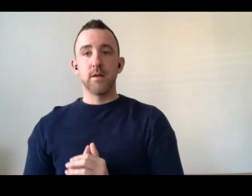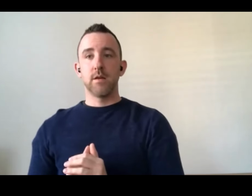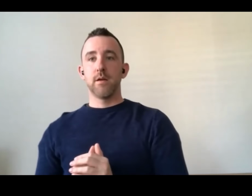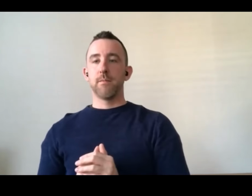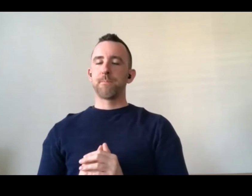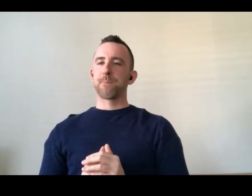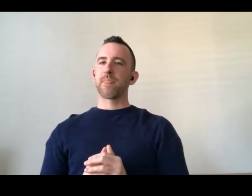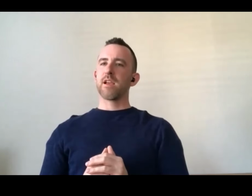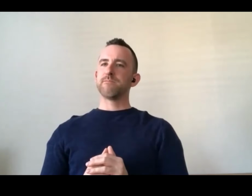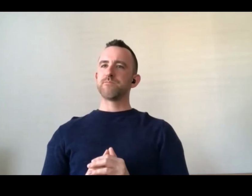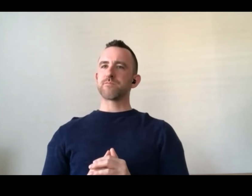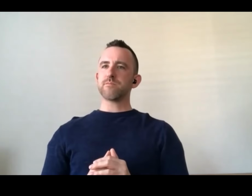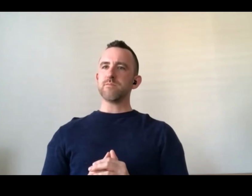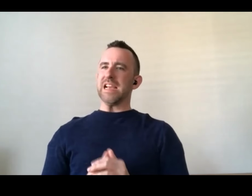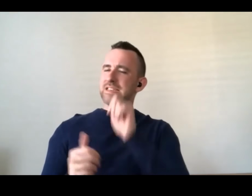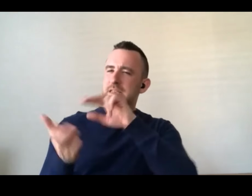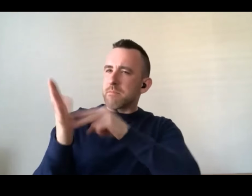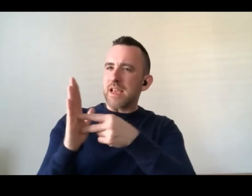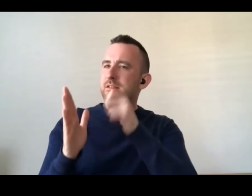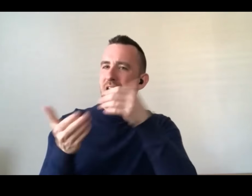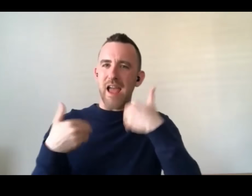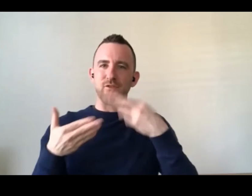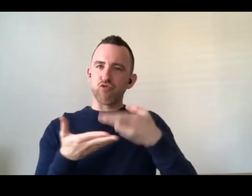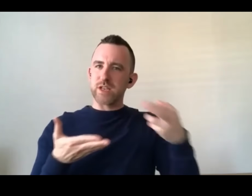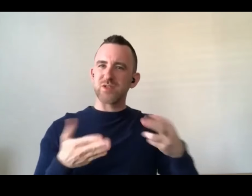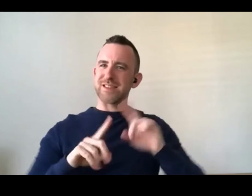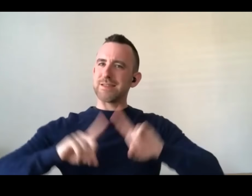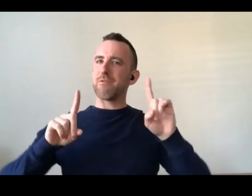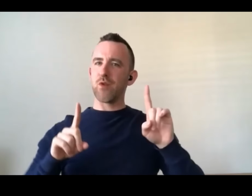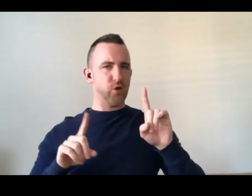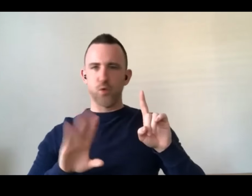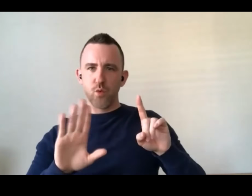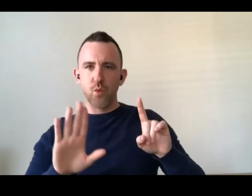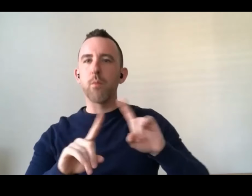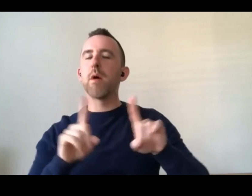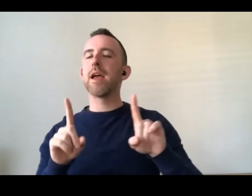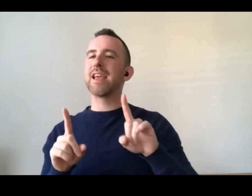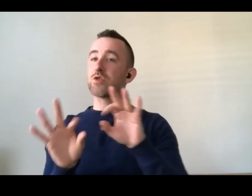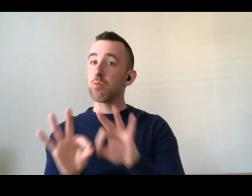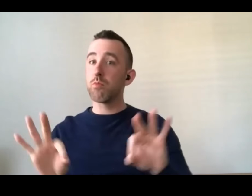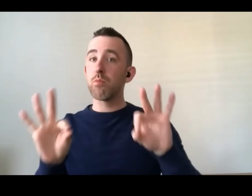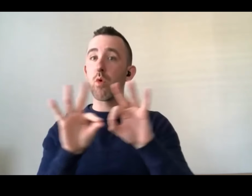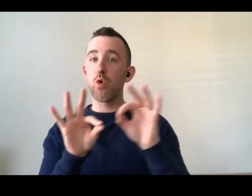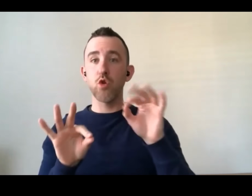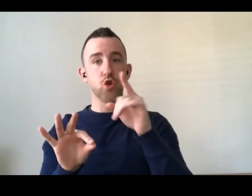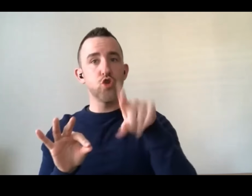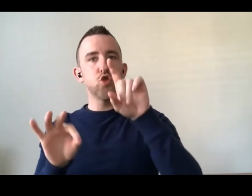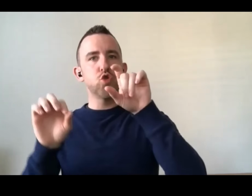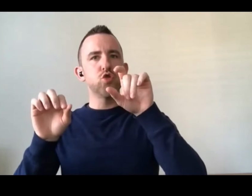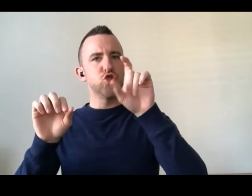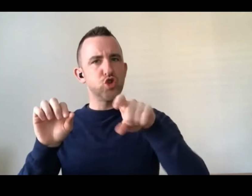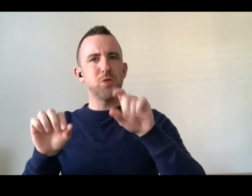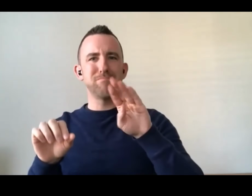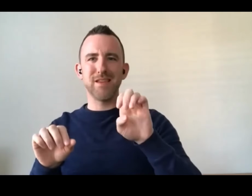that not having resources is somehow different in that way, but it's important that you know that you should be able to do almost all this